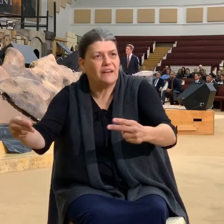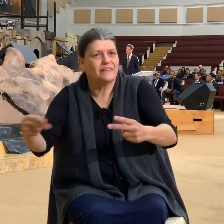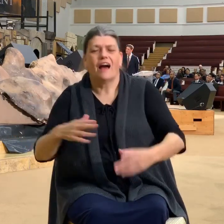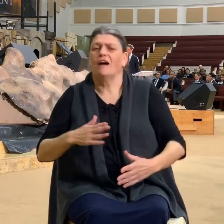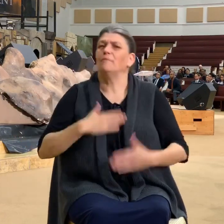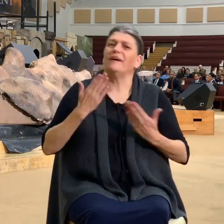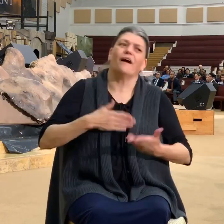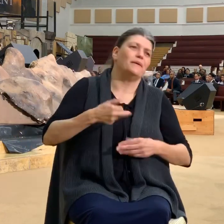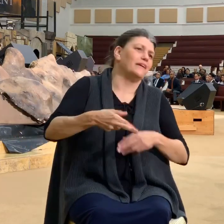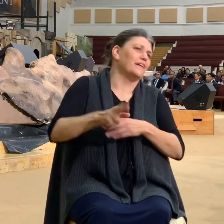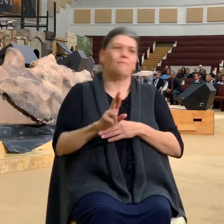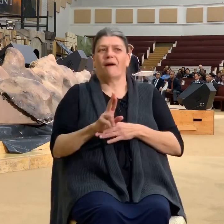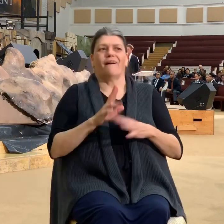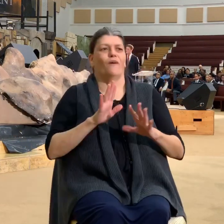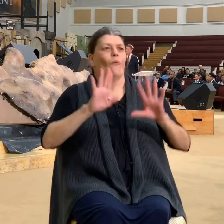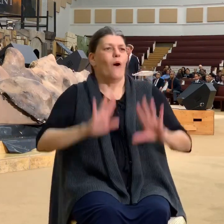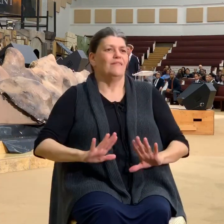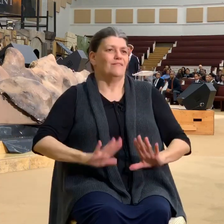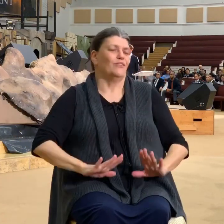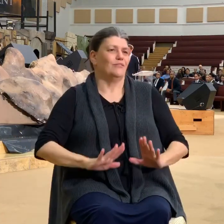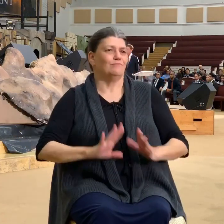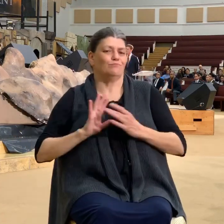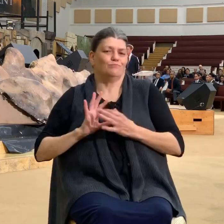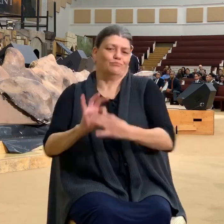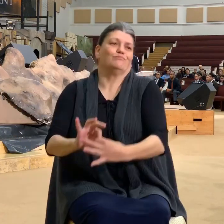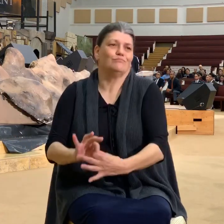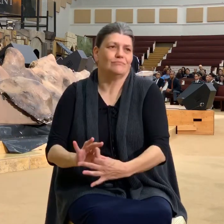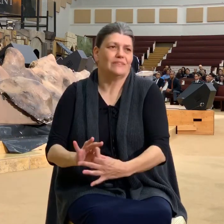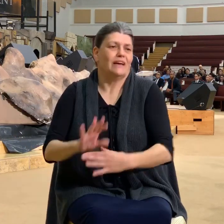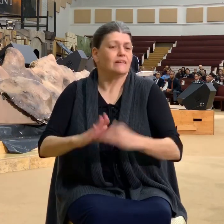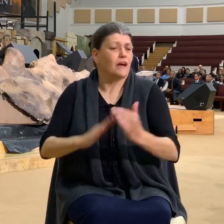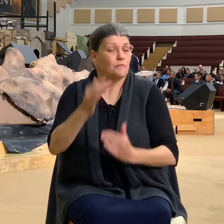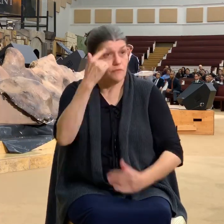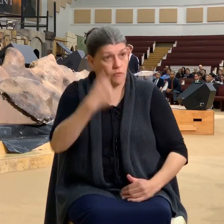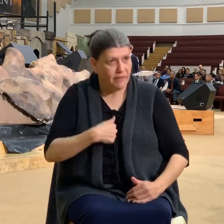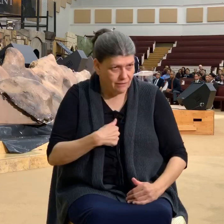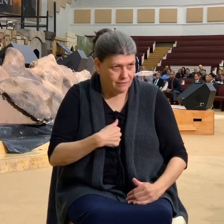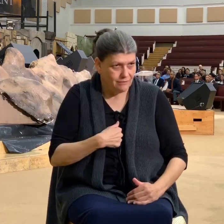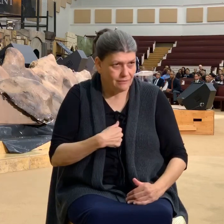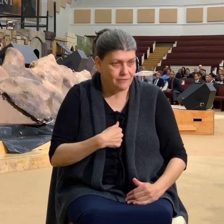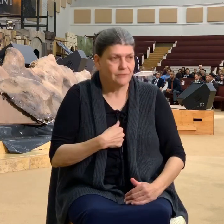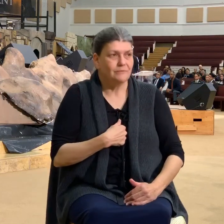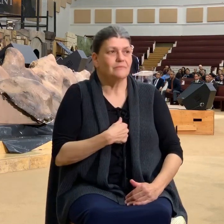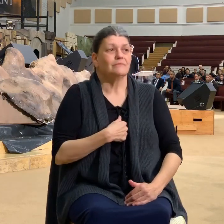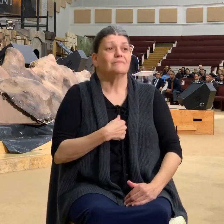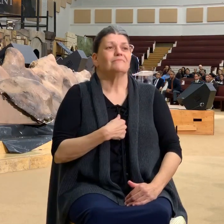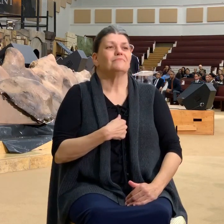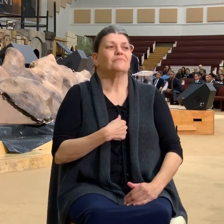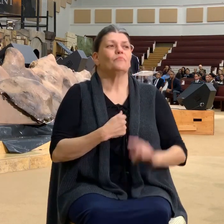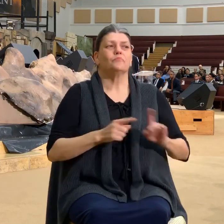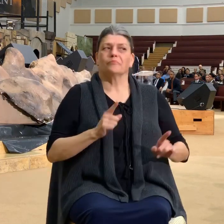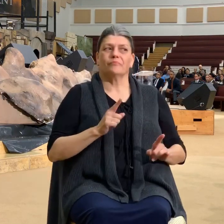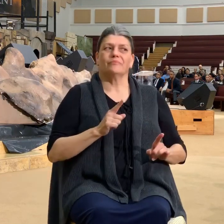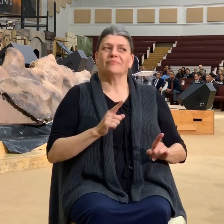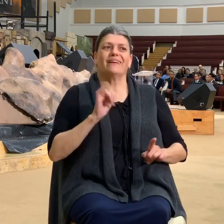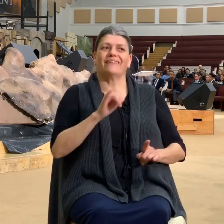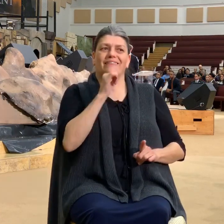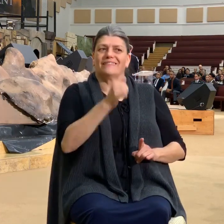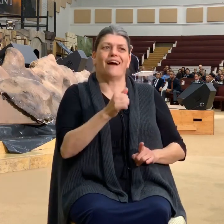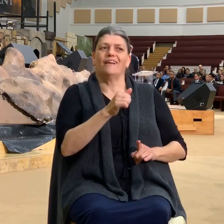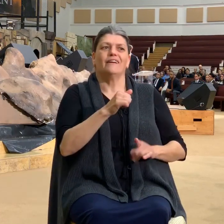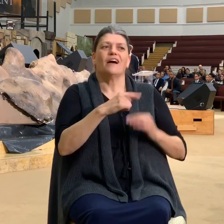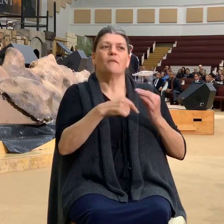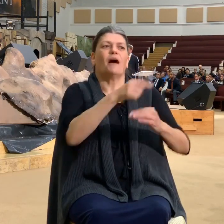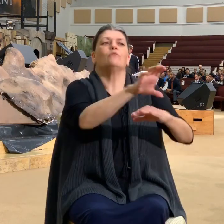with my Cajun family. That's real comfortable for me. But that's not what church is